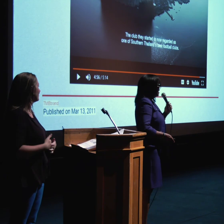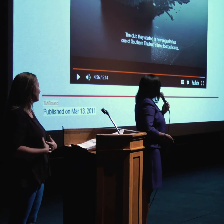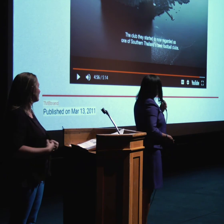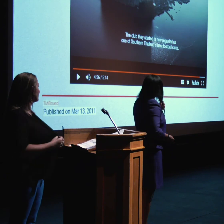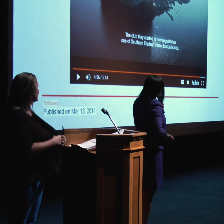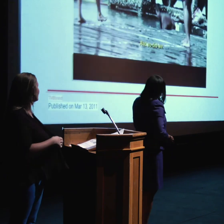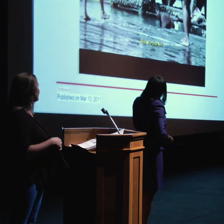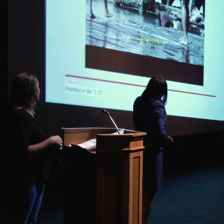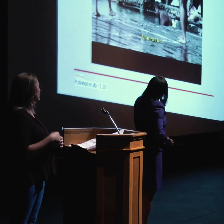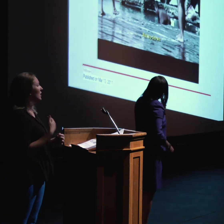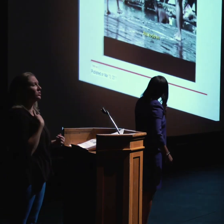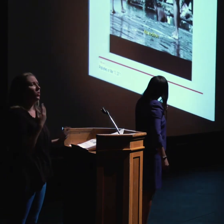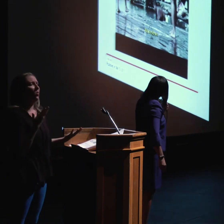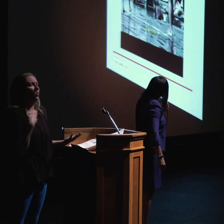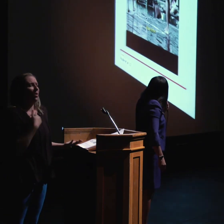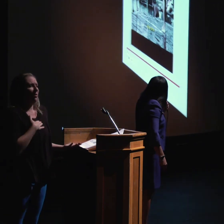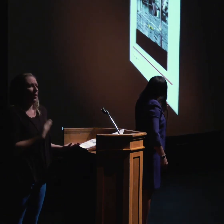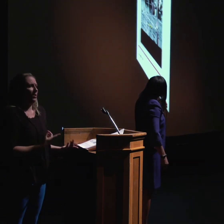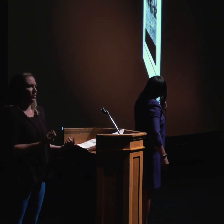So what am I willing to do?